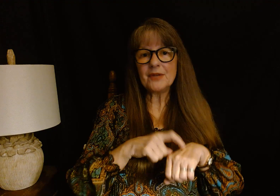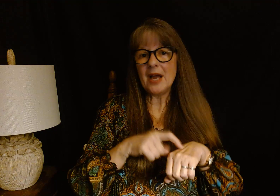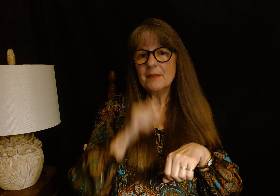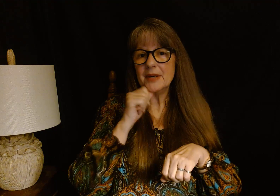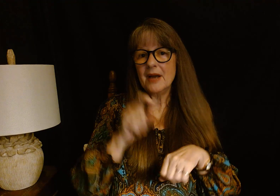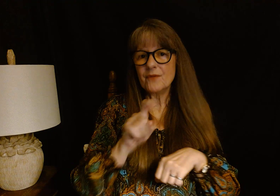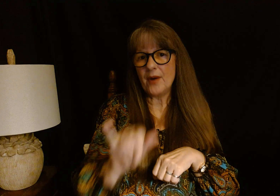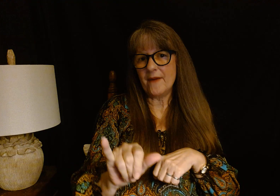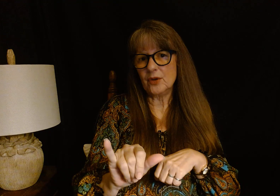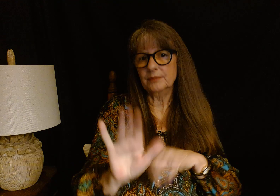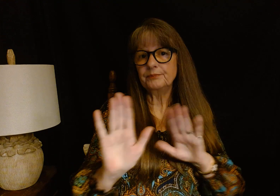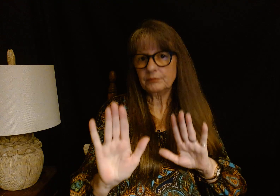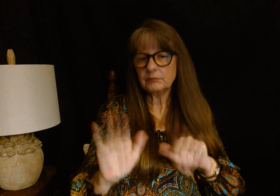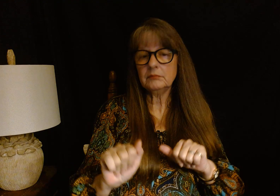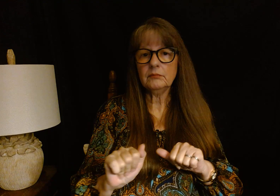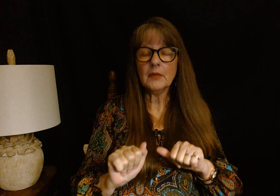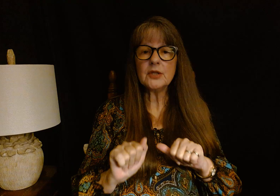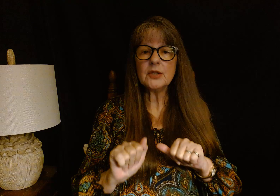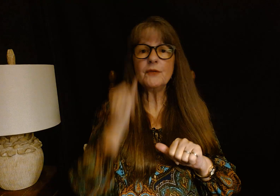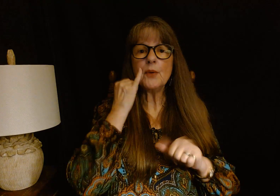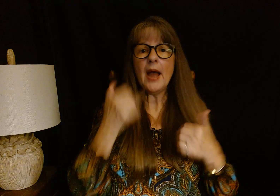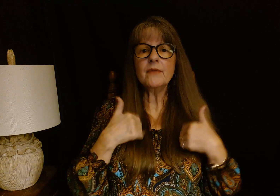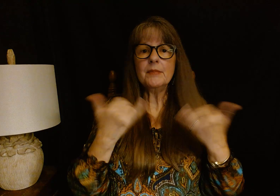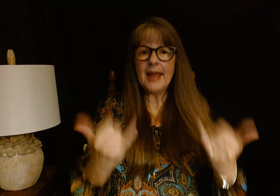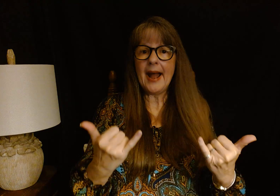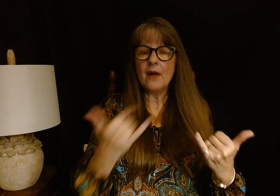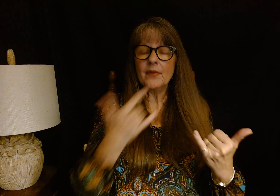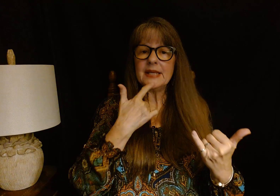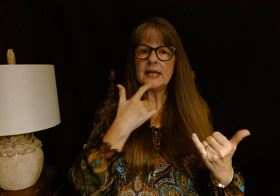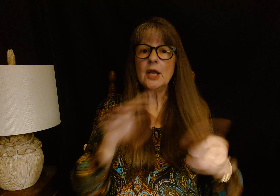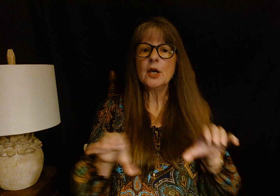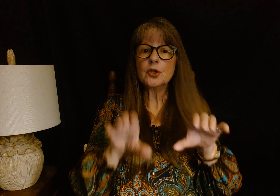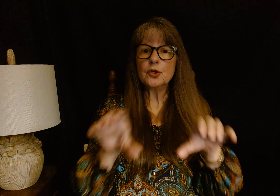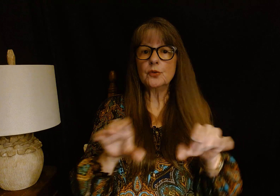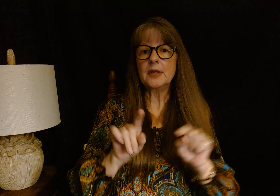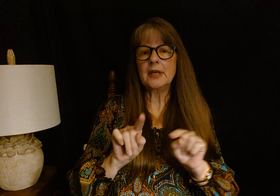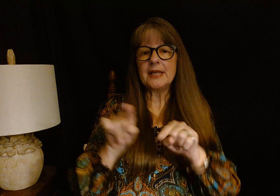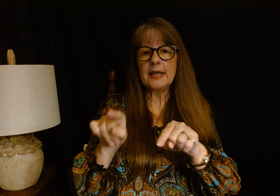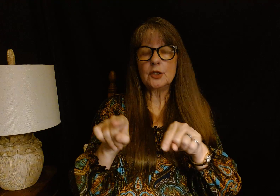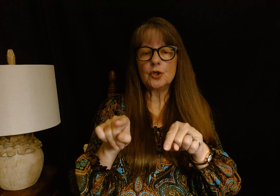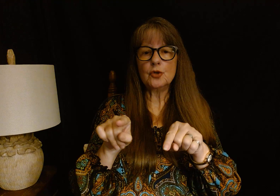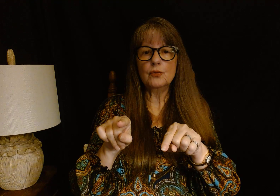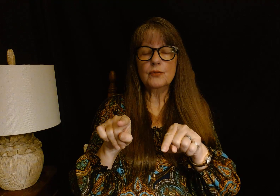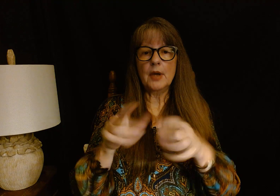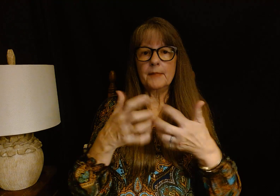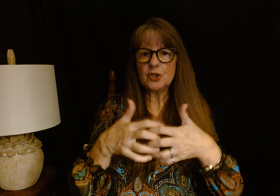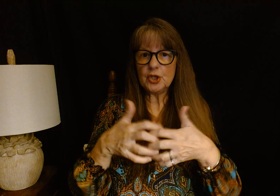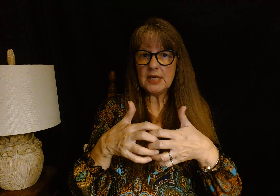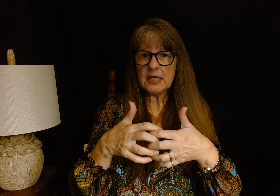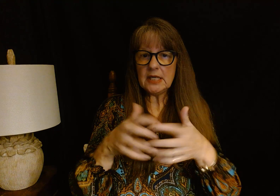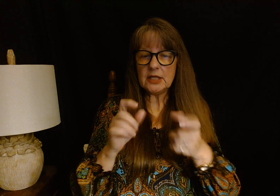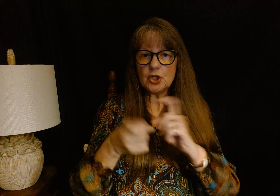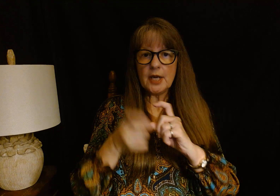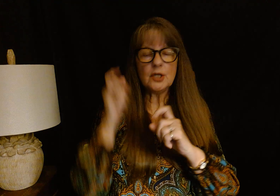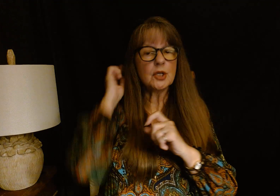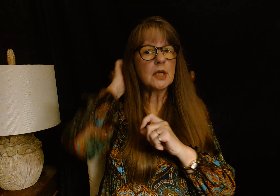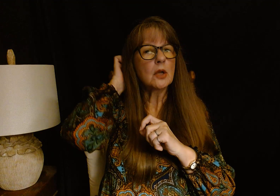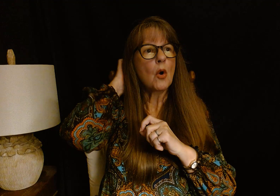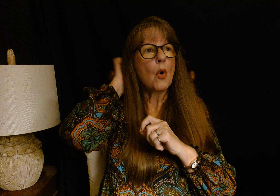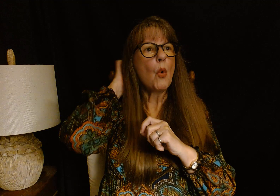time, but not forever. So if you have them now, they said to do it and take it to the machine and change it,